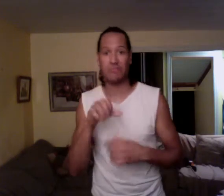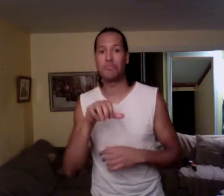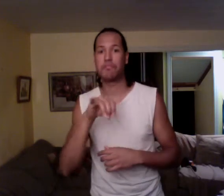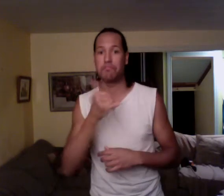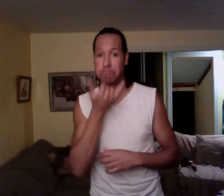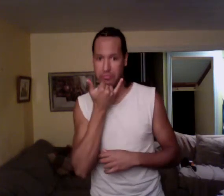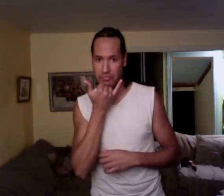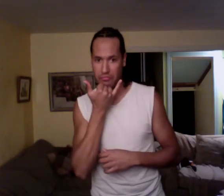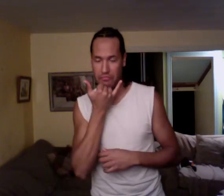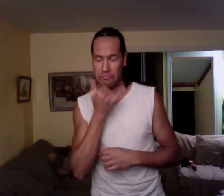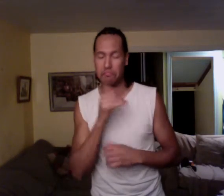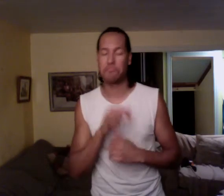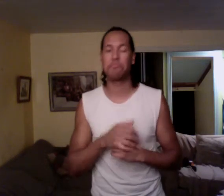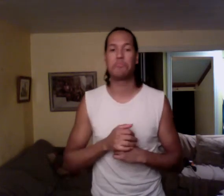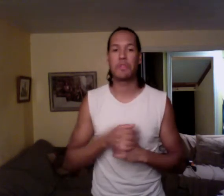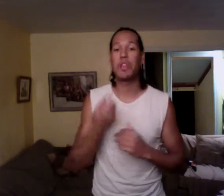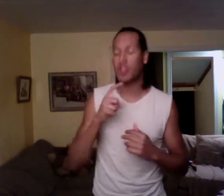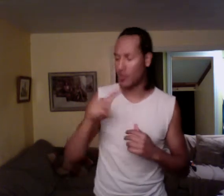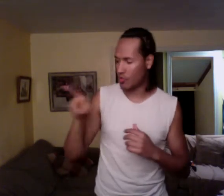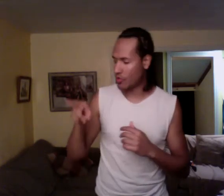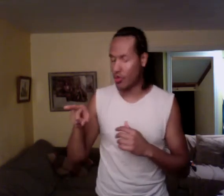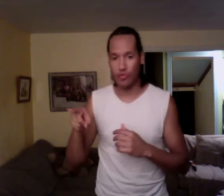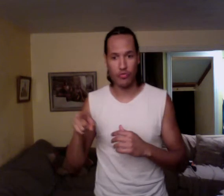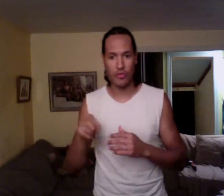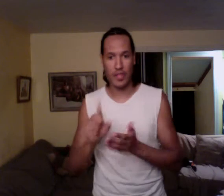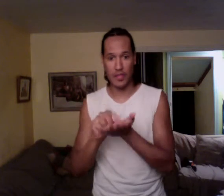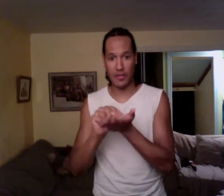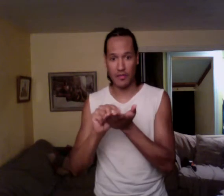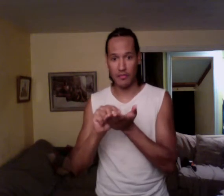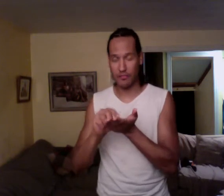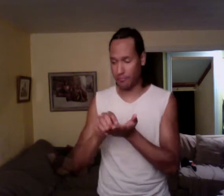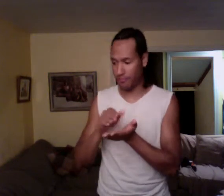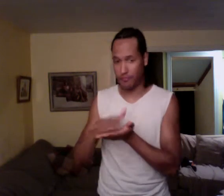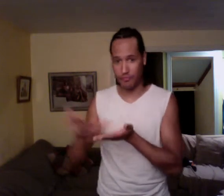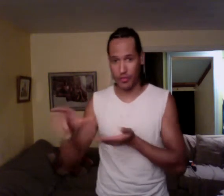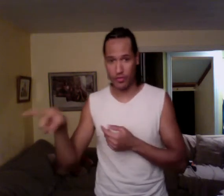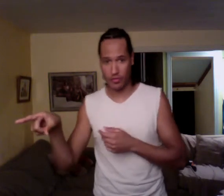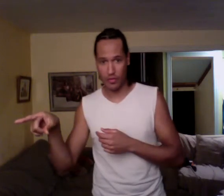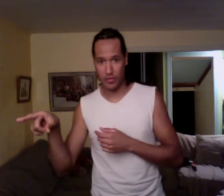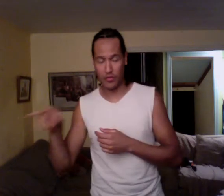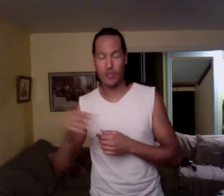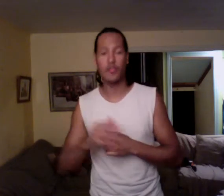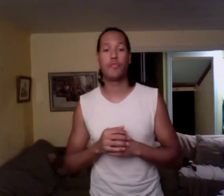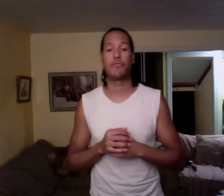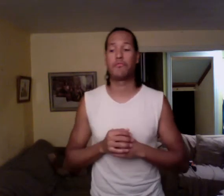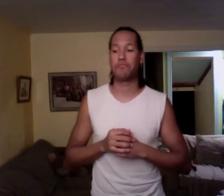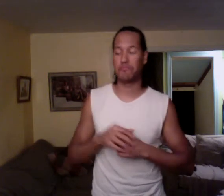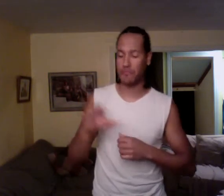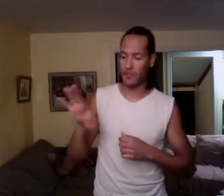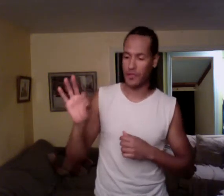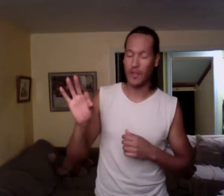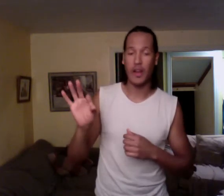you go to the printer if that's where you do it. Some corporations now do not actually print their checks in their own place